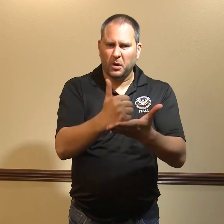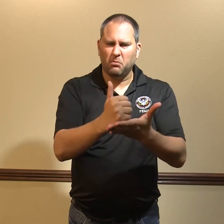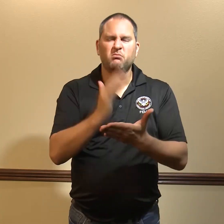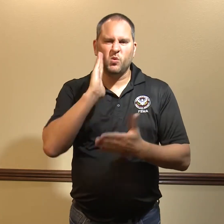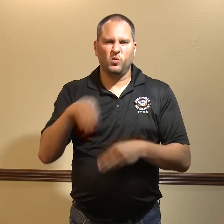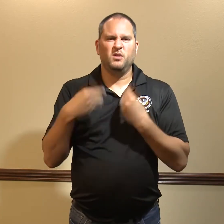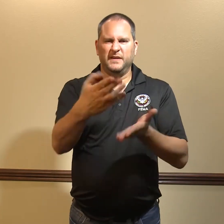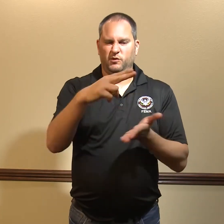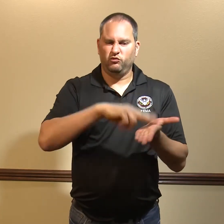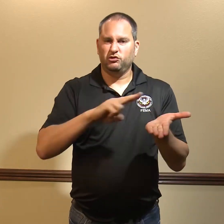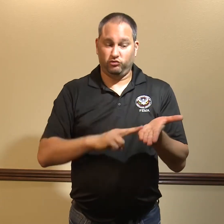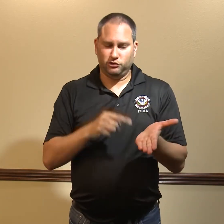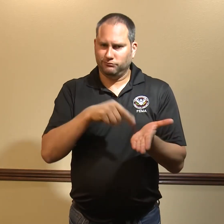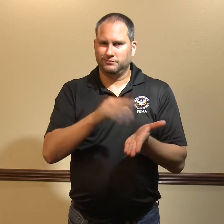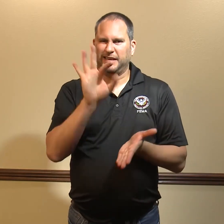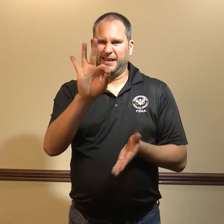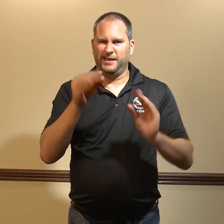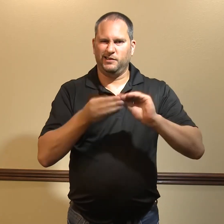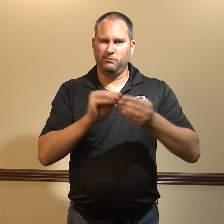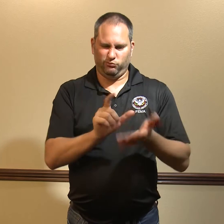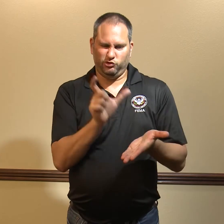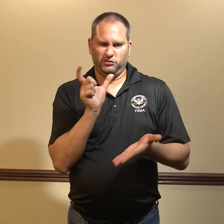When applying for assistance, you will receive a 9-digit